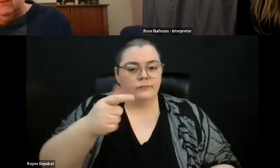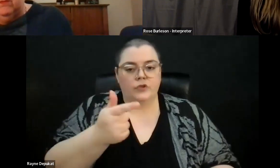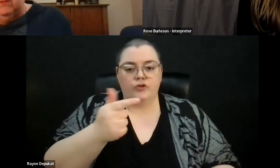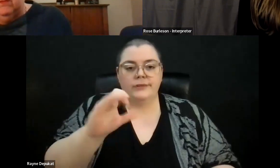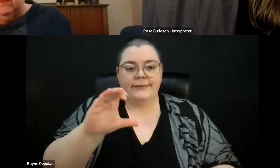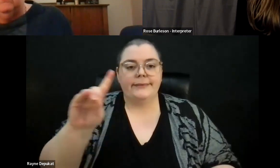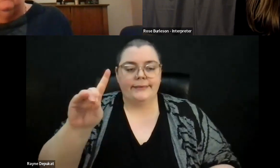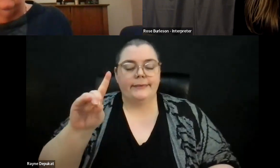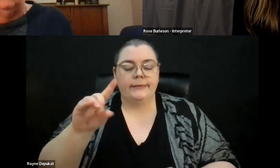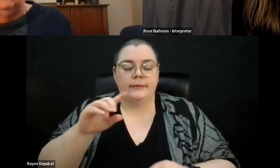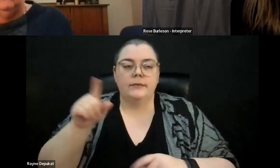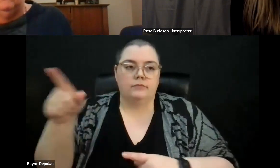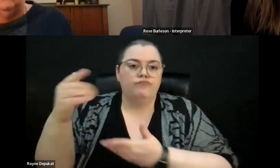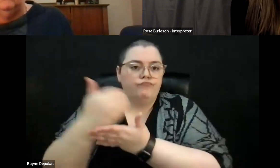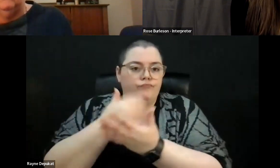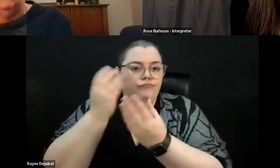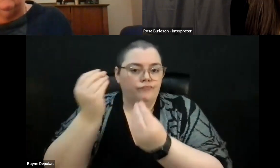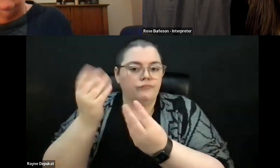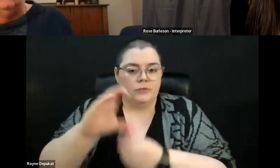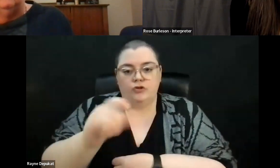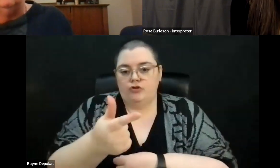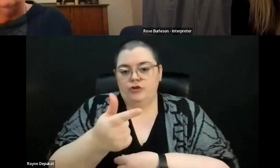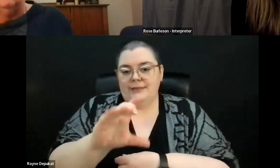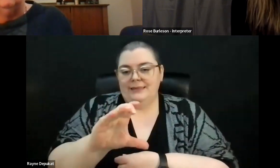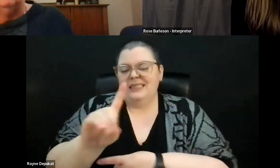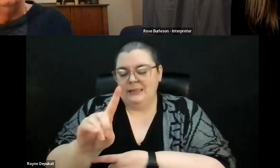This is Rain. Yes, thank you. I am aware of GCD.